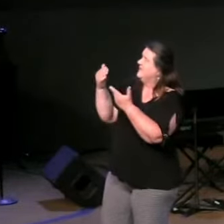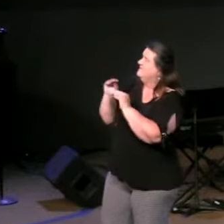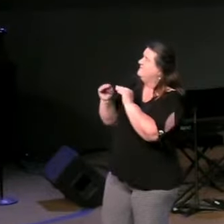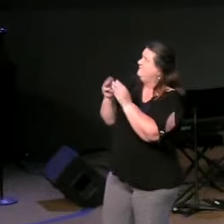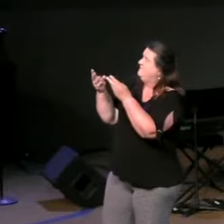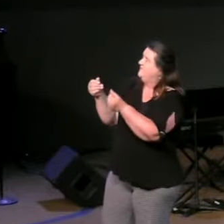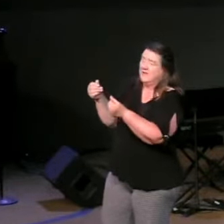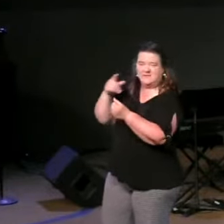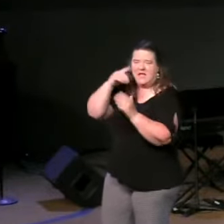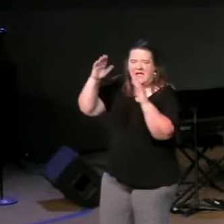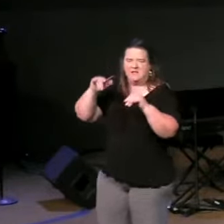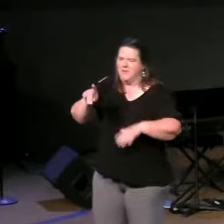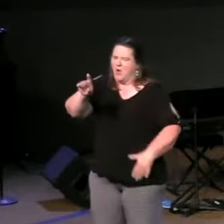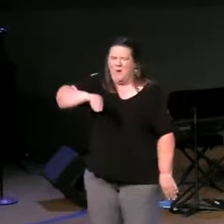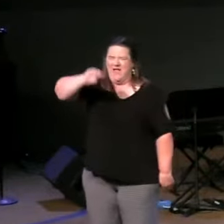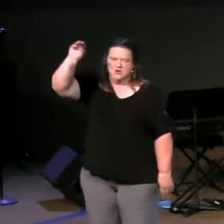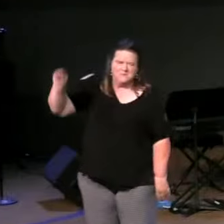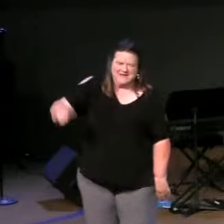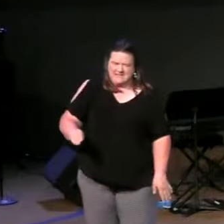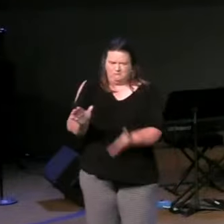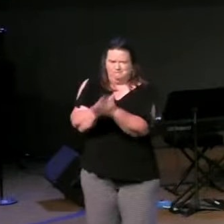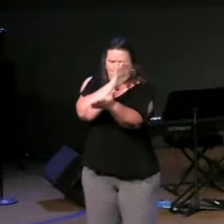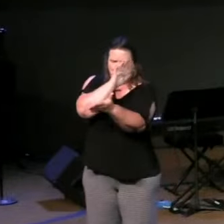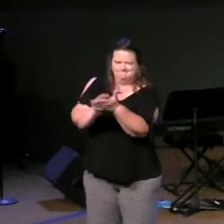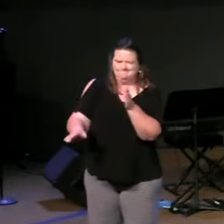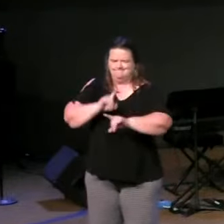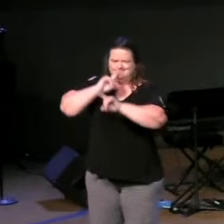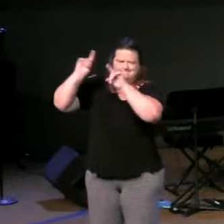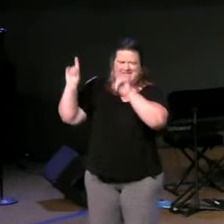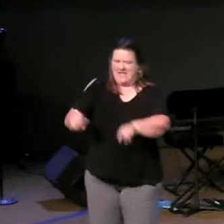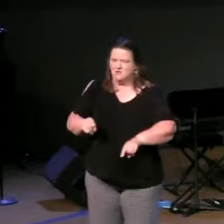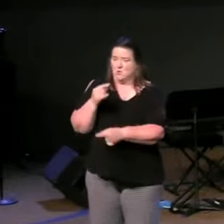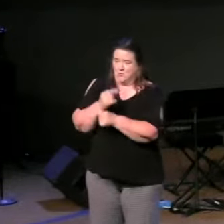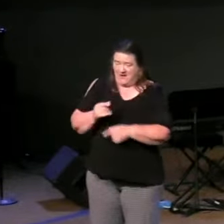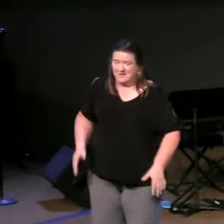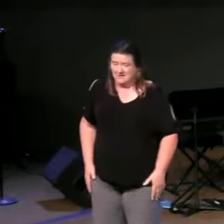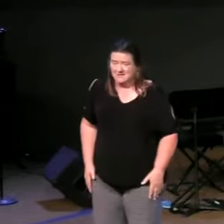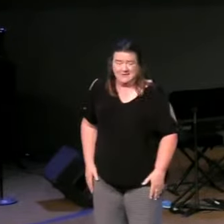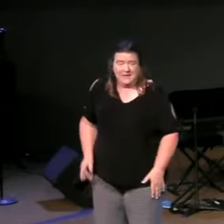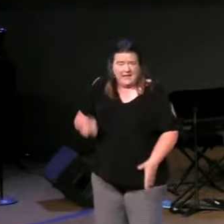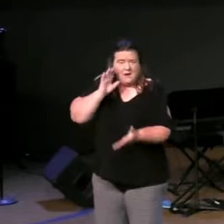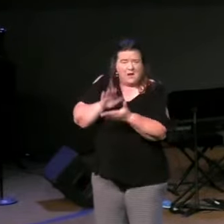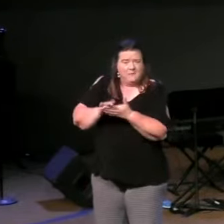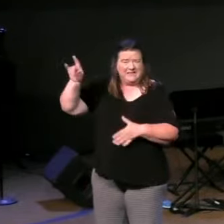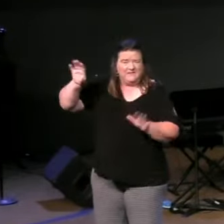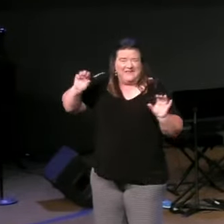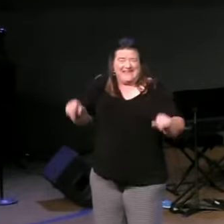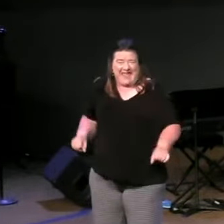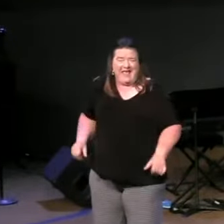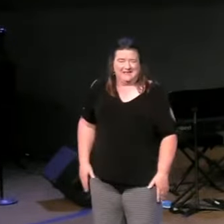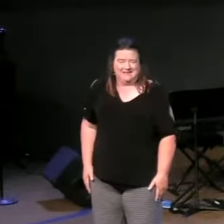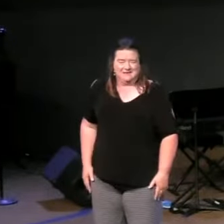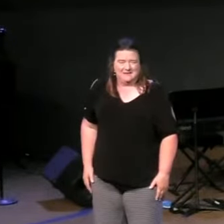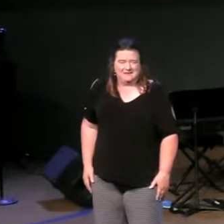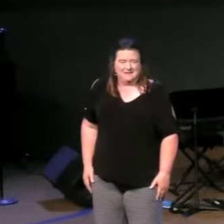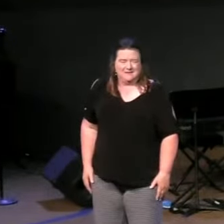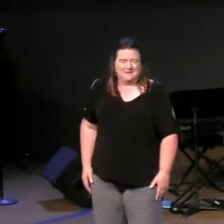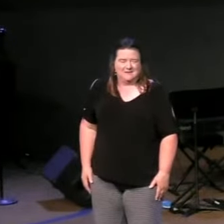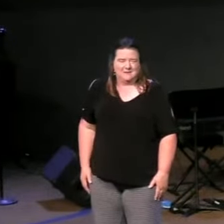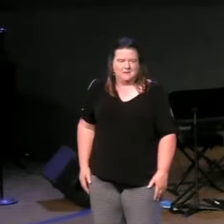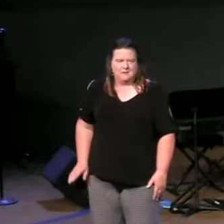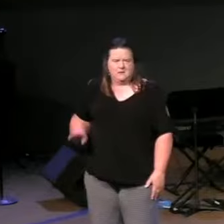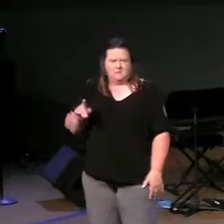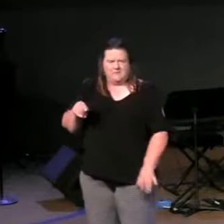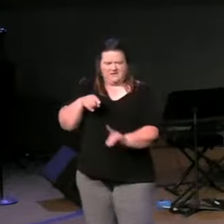I'm expecting a complete and utter like answer to my prayer. And yes, I believe he has the ability to do that, right?